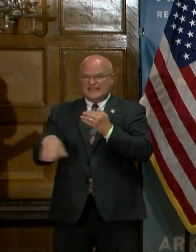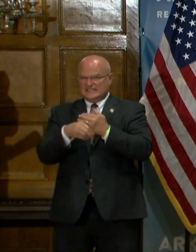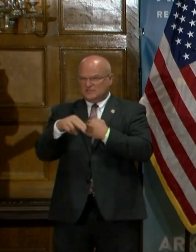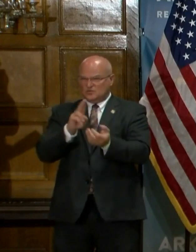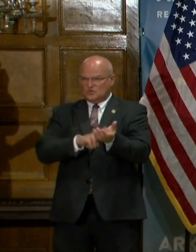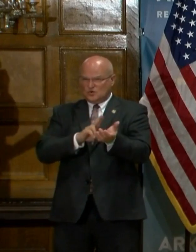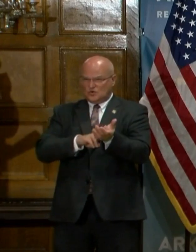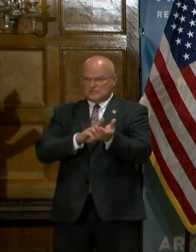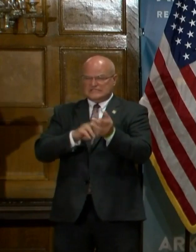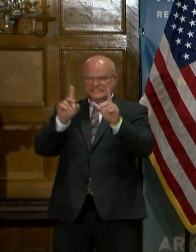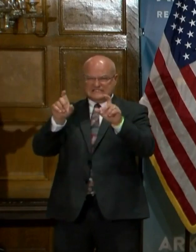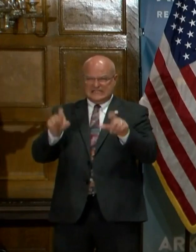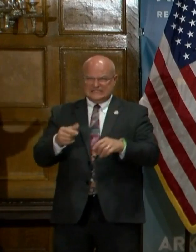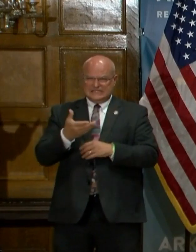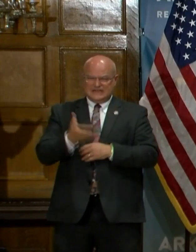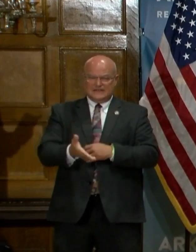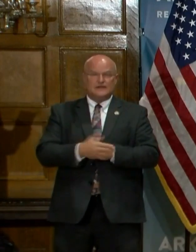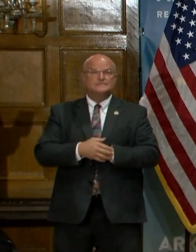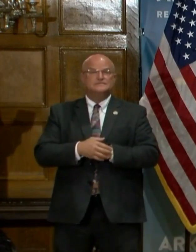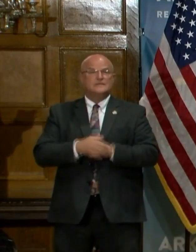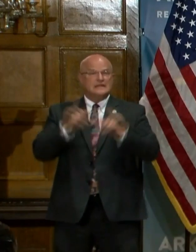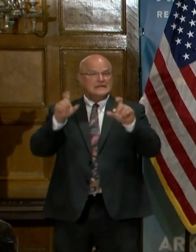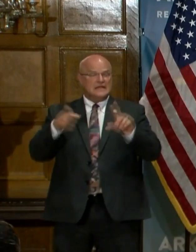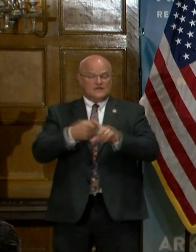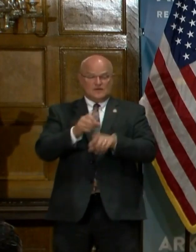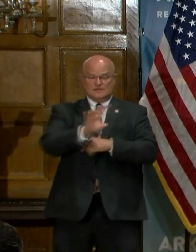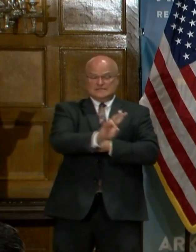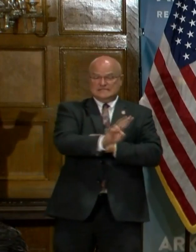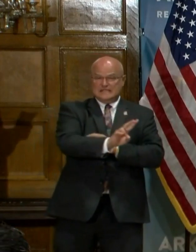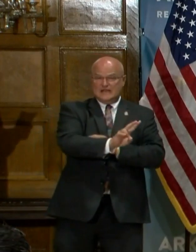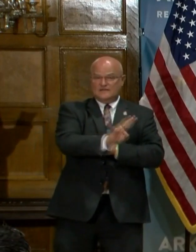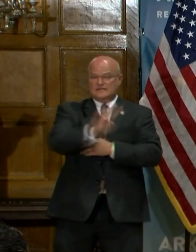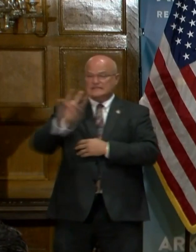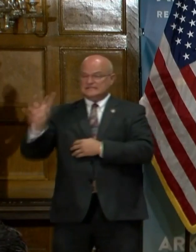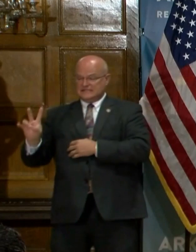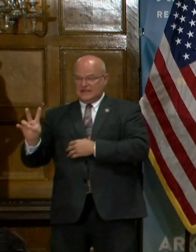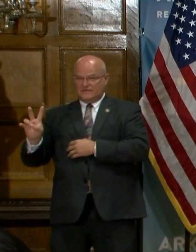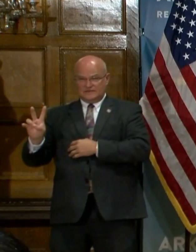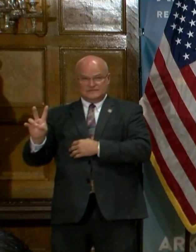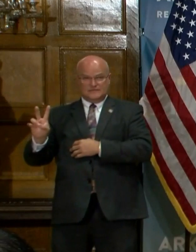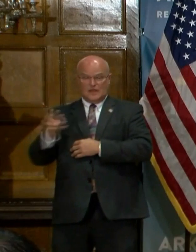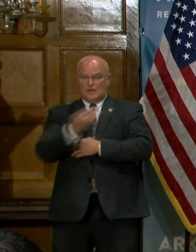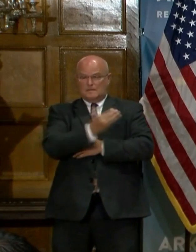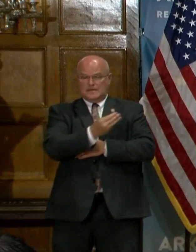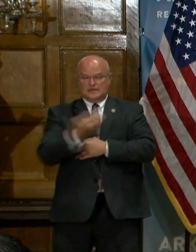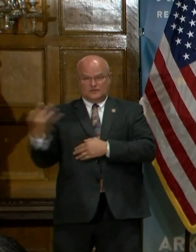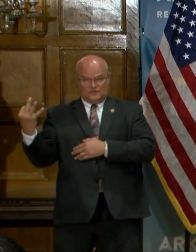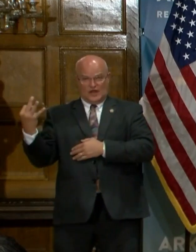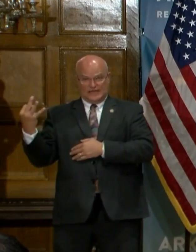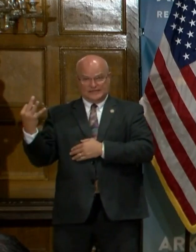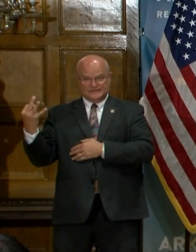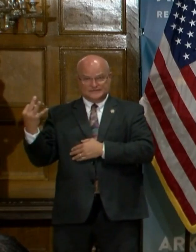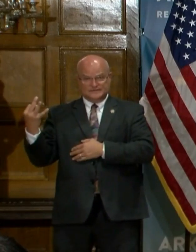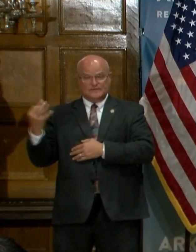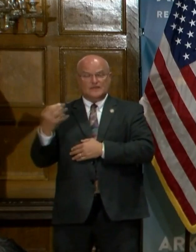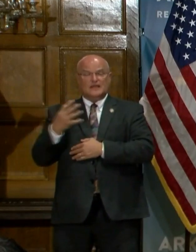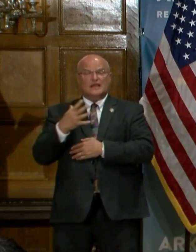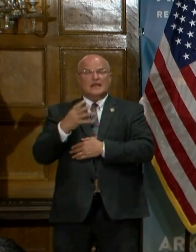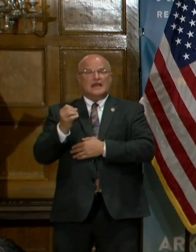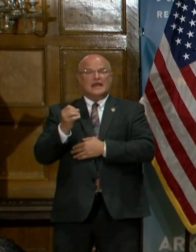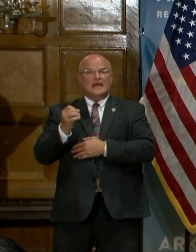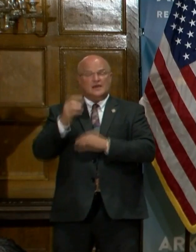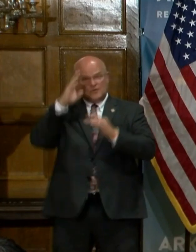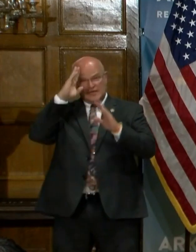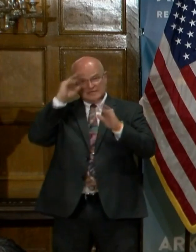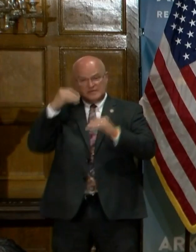nurses and additional testing. Testing will be available from 7 in the morning till 7 o'clock at night, Monday through Friday. And